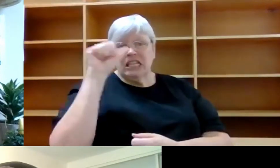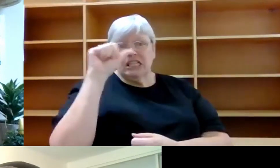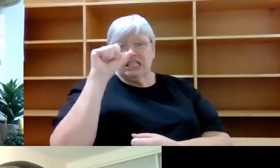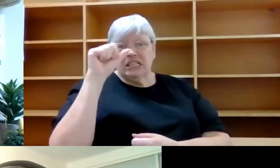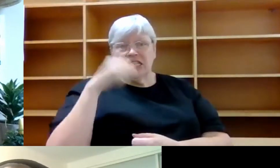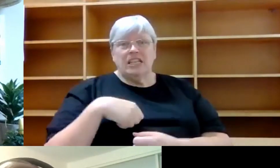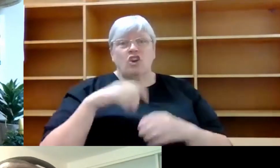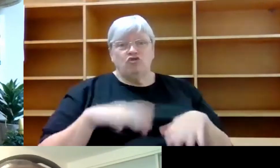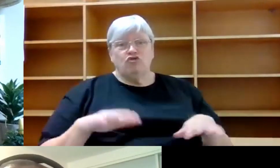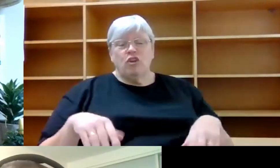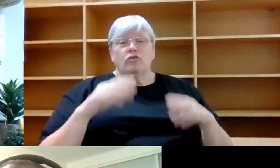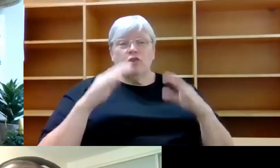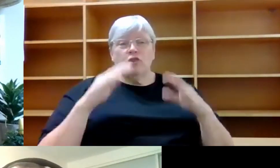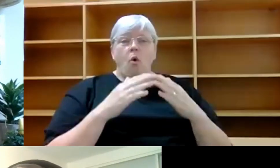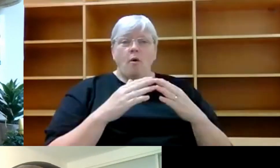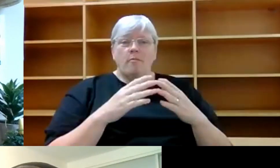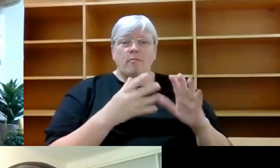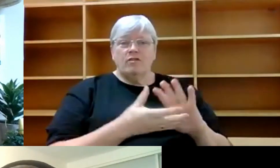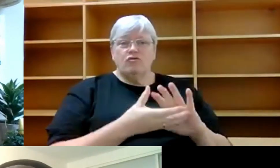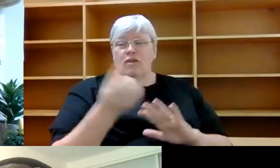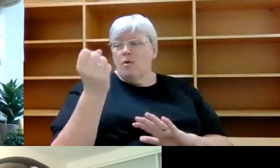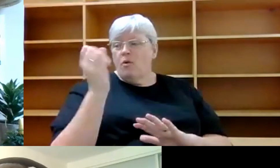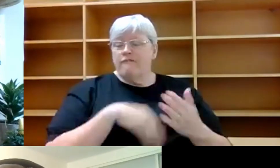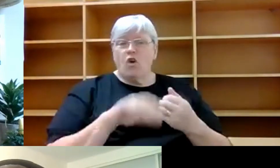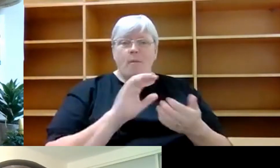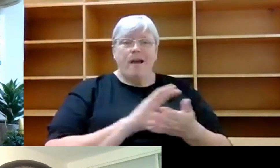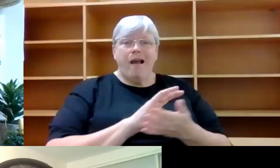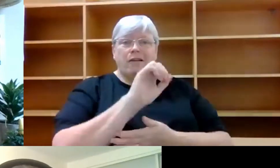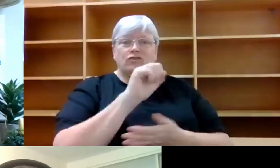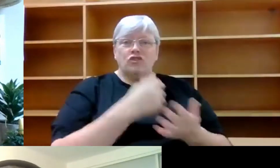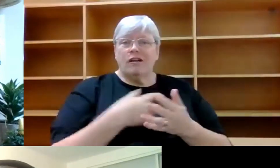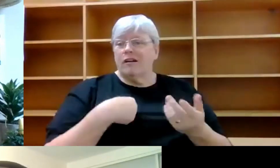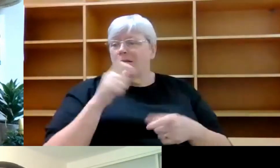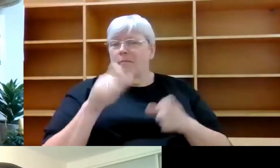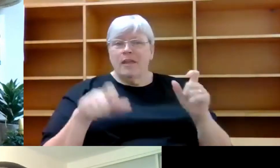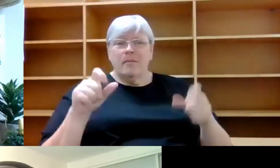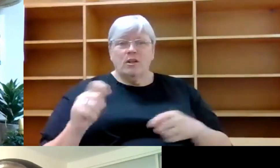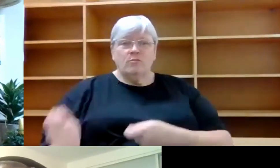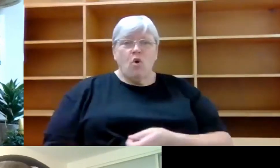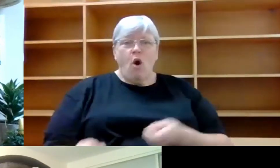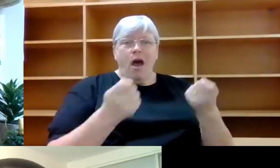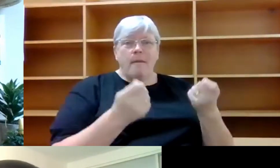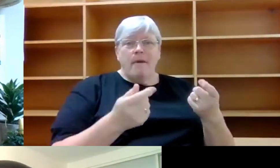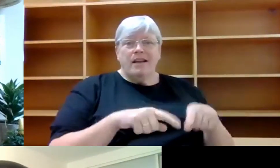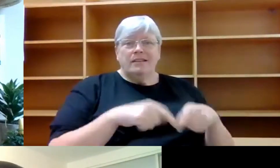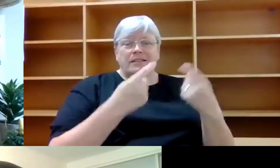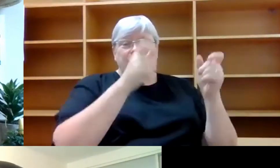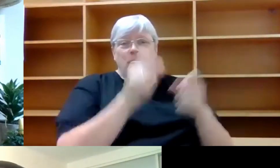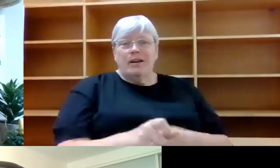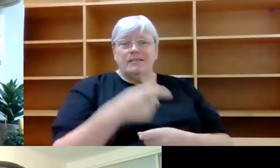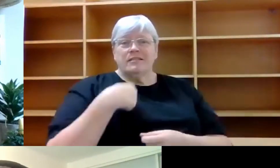And when you're taken away from your own culture, your own people, and you're raised by somebody else, when you lose a bit of